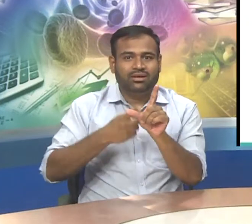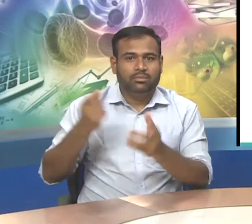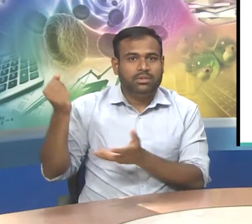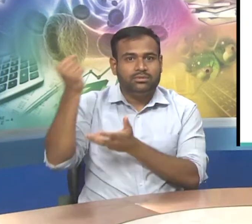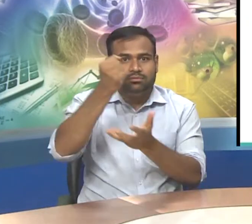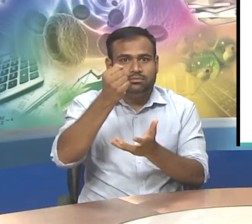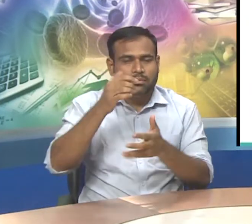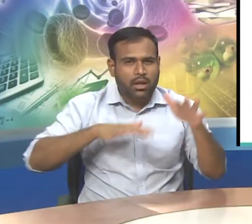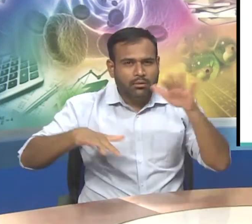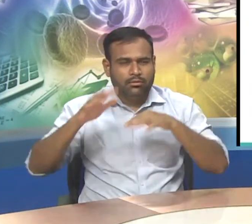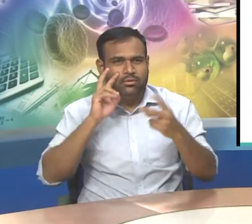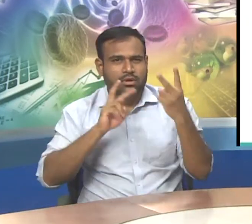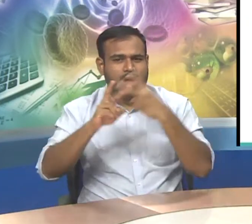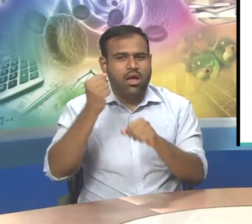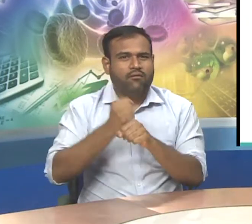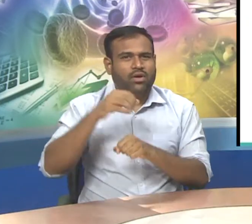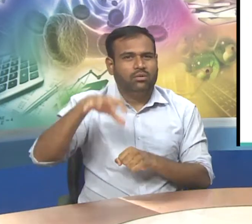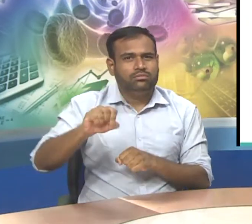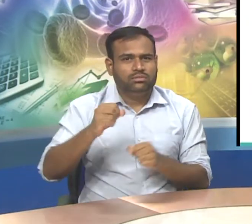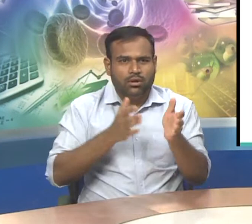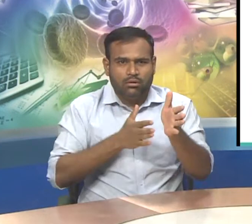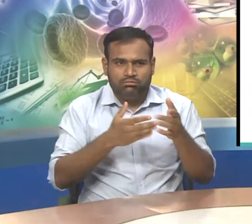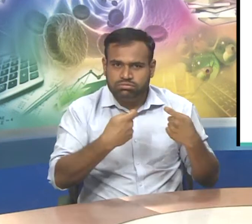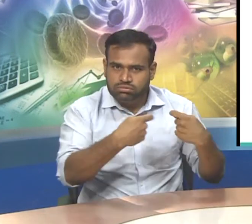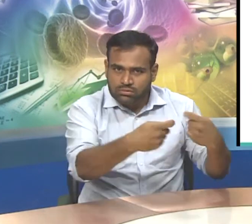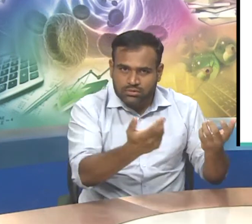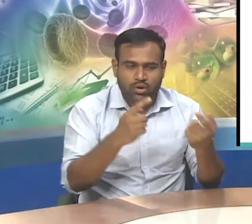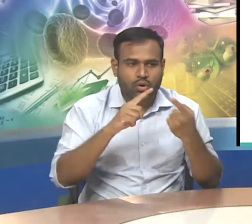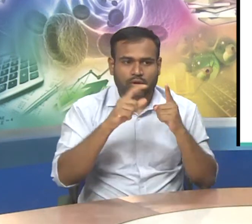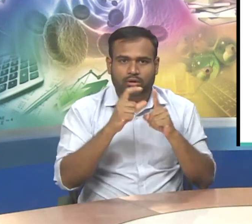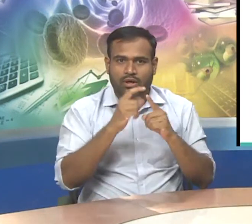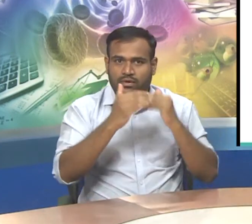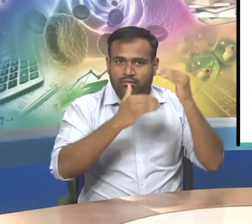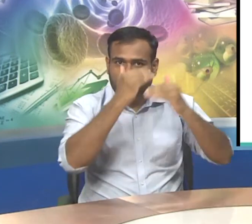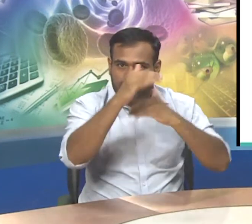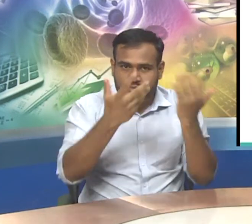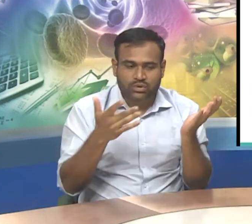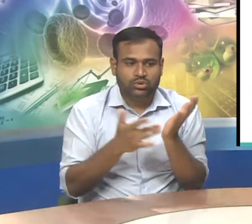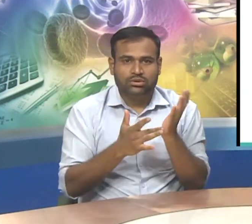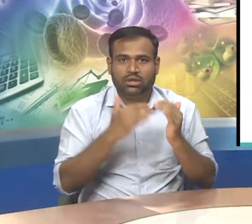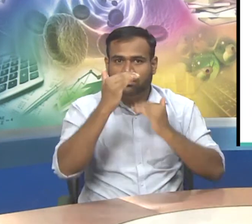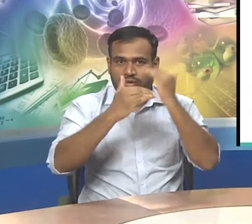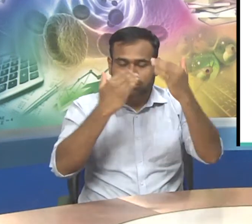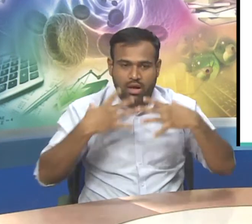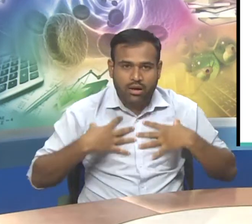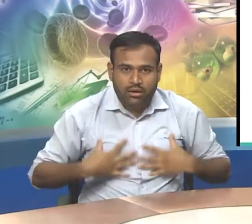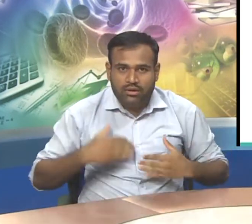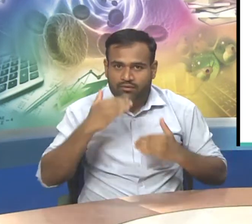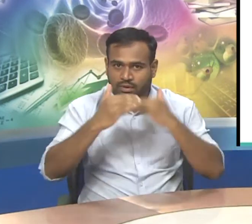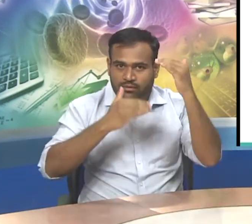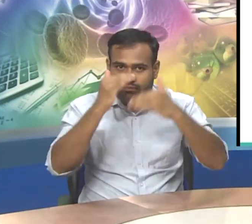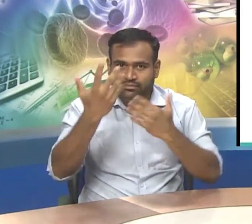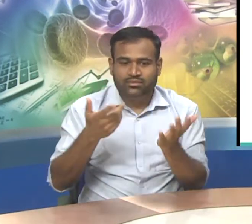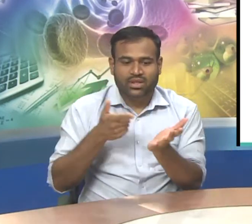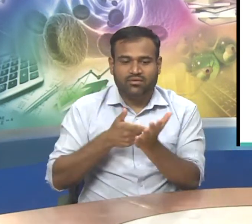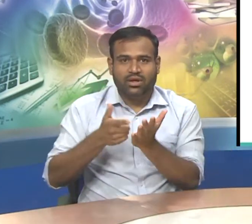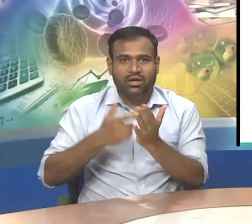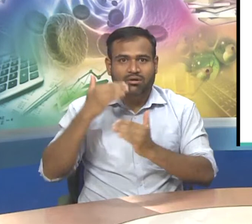The annual and the supplementary budgets are introduced in the assembly in the name of the